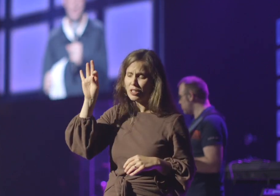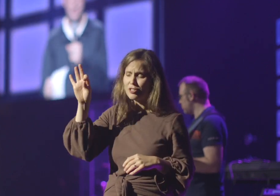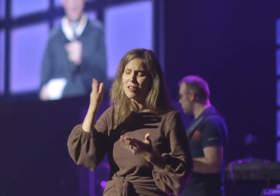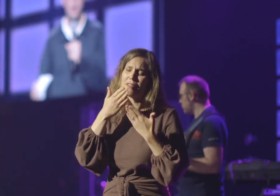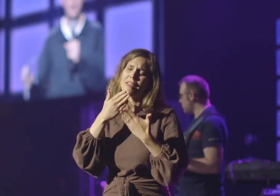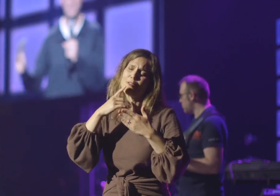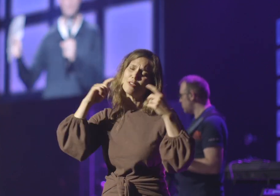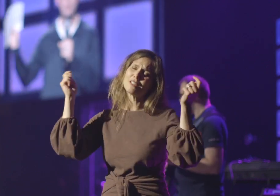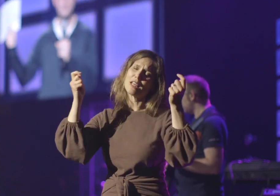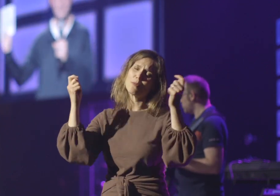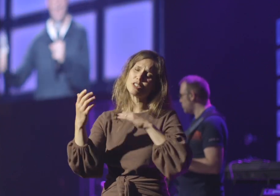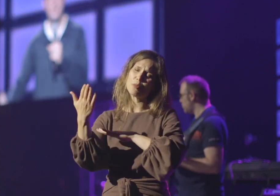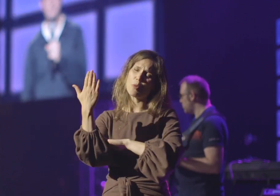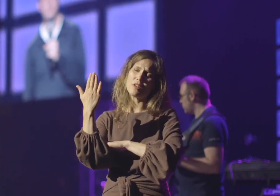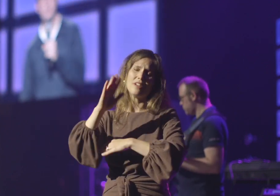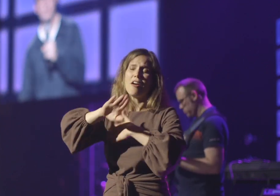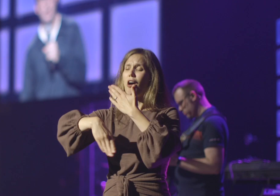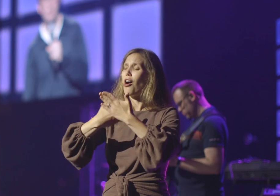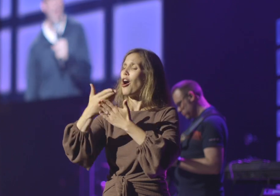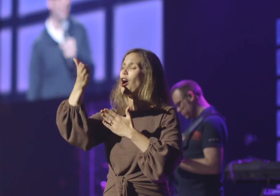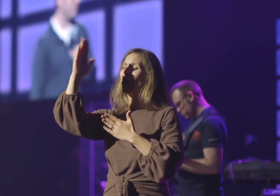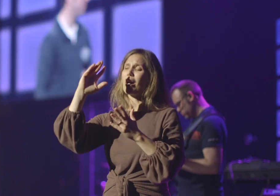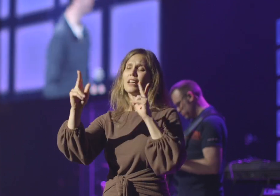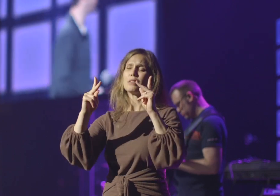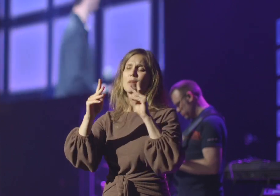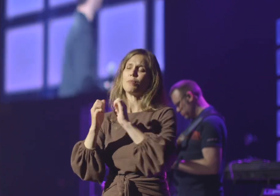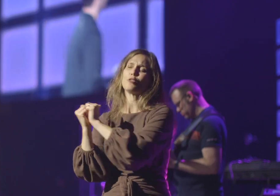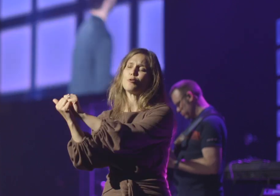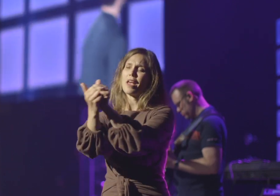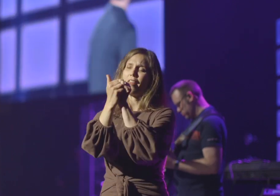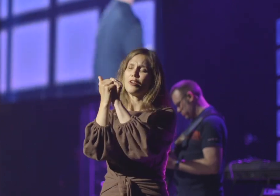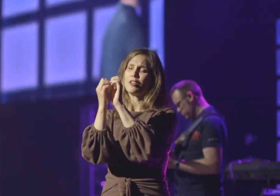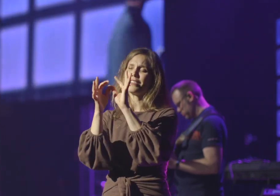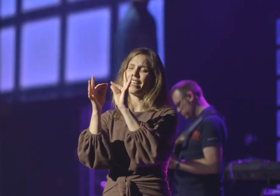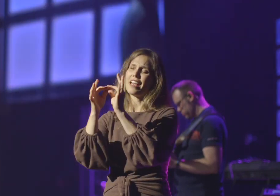morning. And all God's people said, amen.